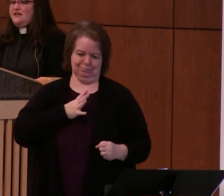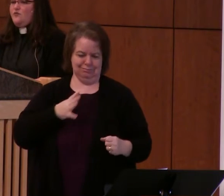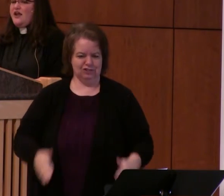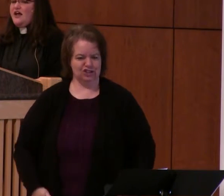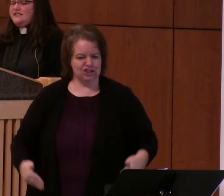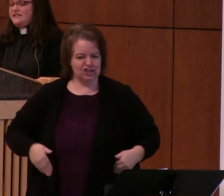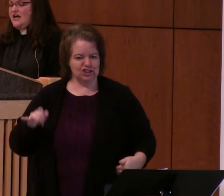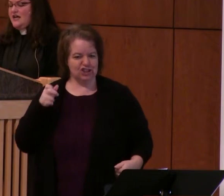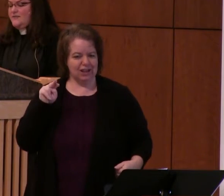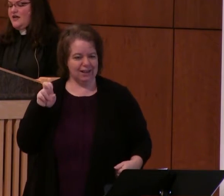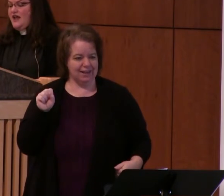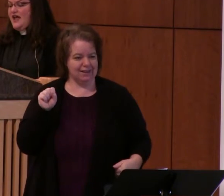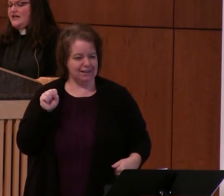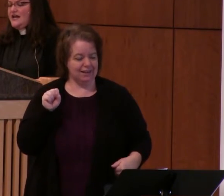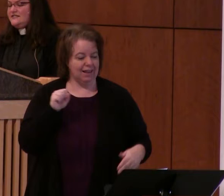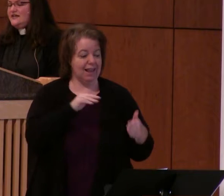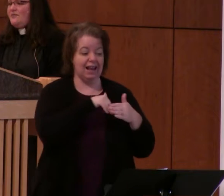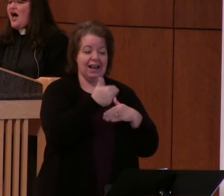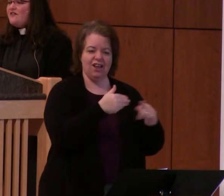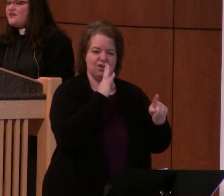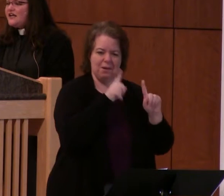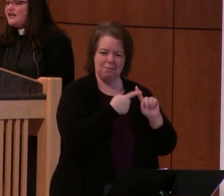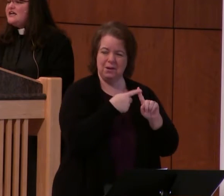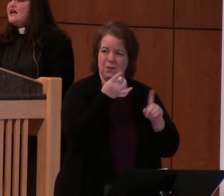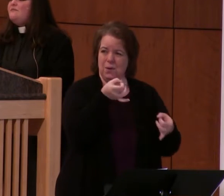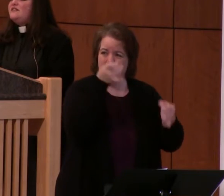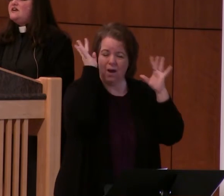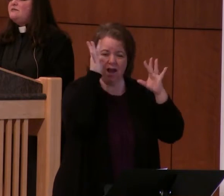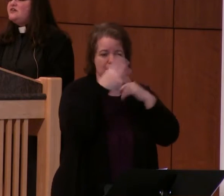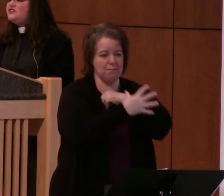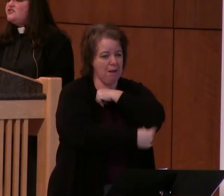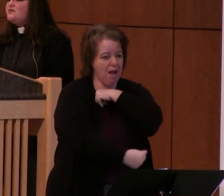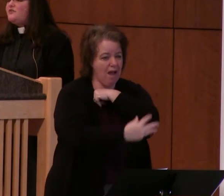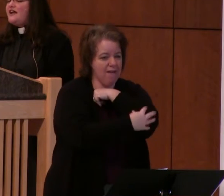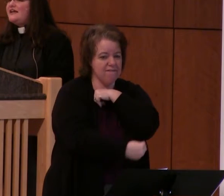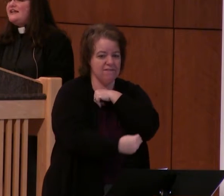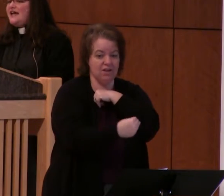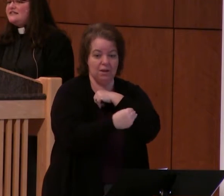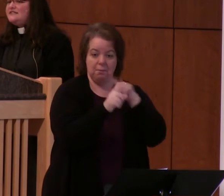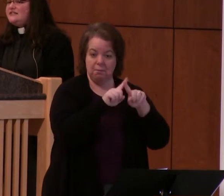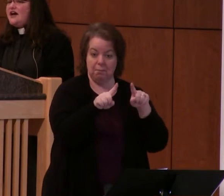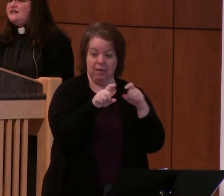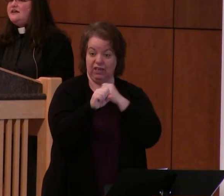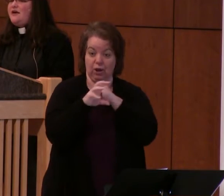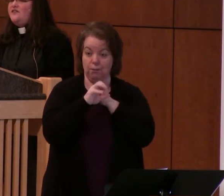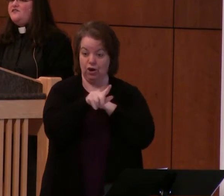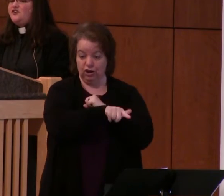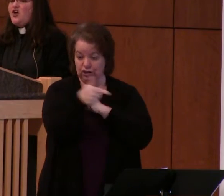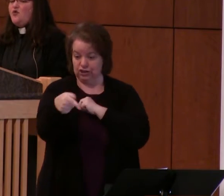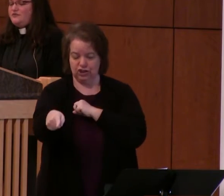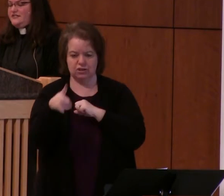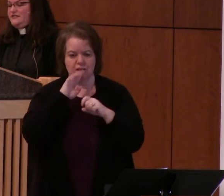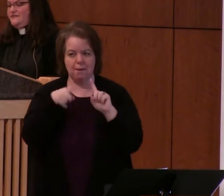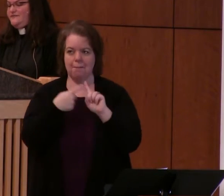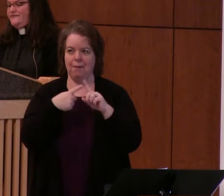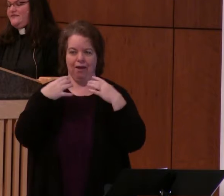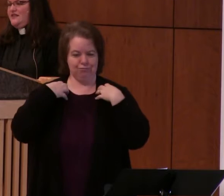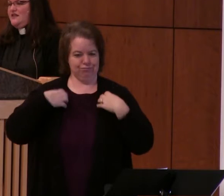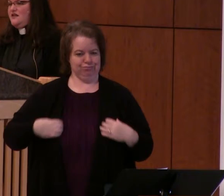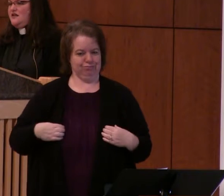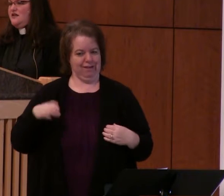Next, they went on to talk about agonizing poverty, but the commercial break next talked about fur